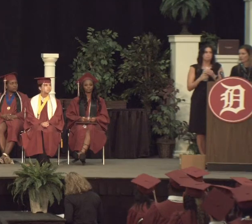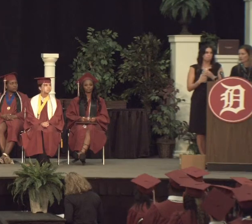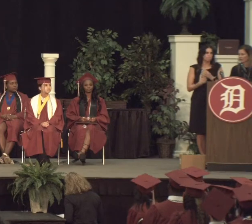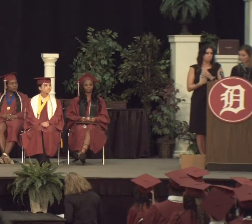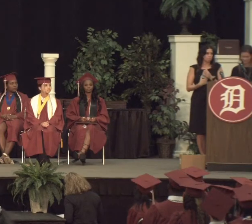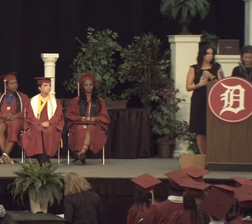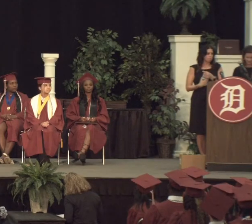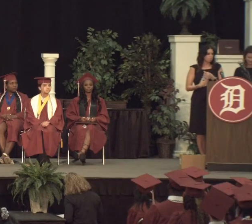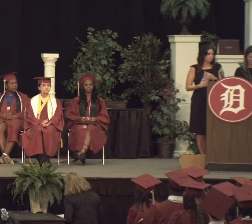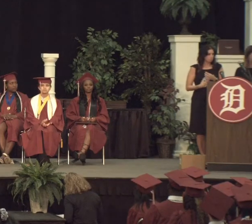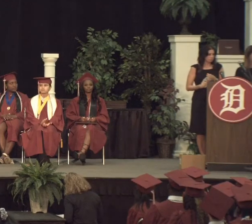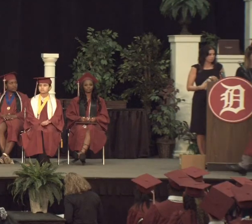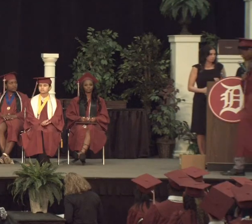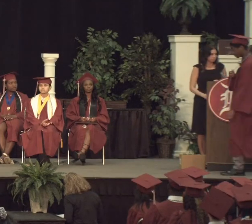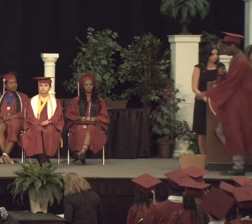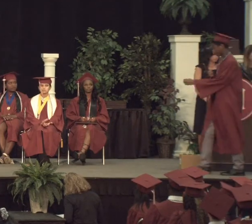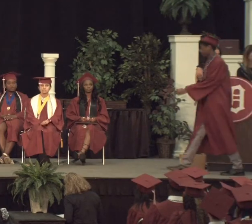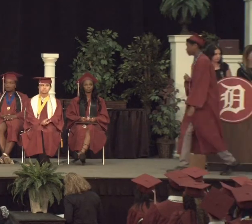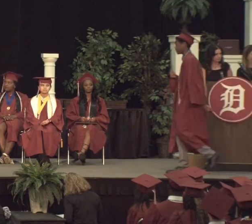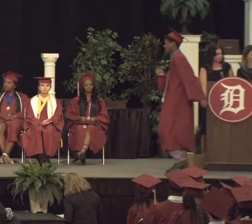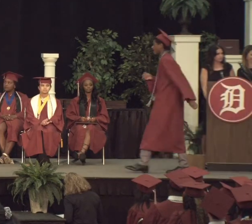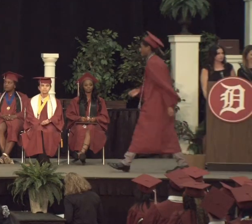LaCorey Cannon.